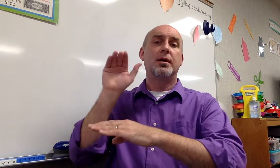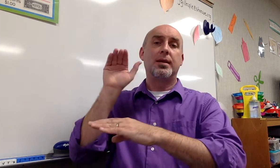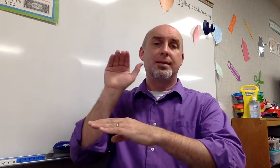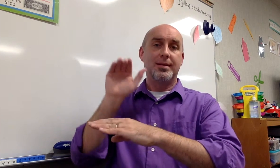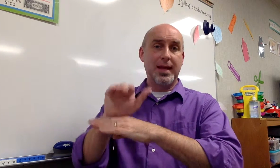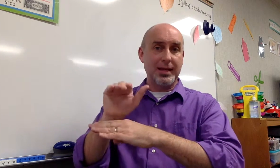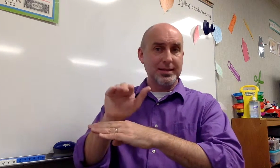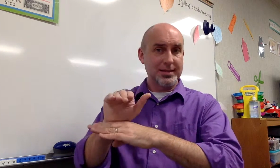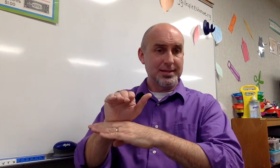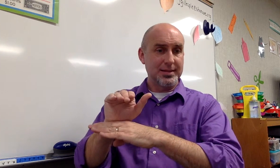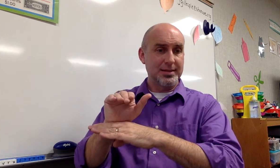night,